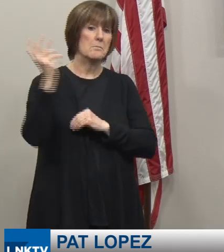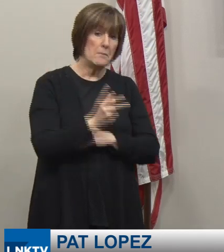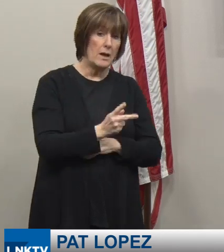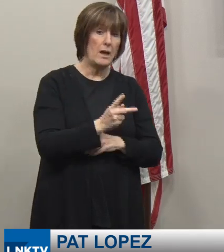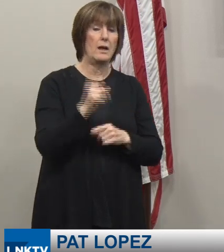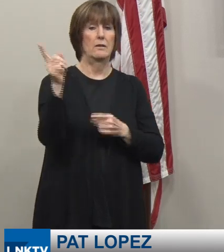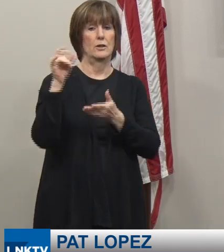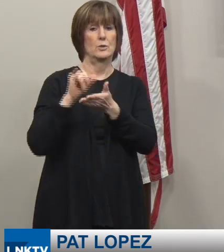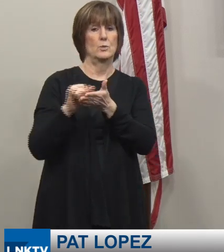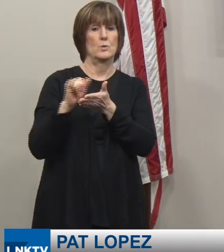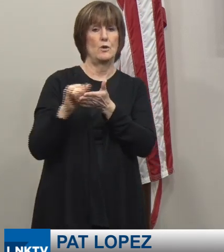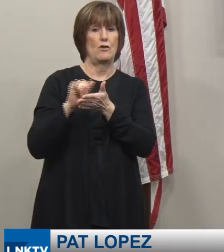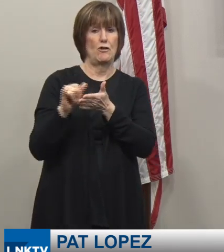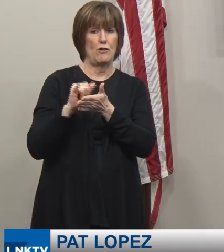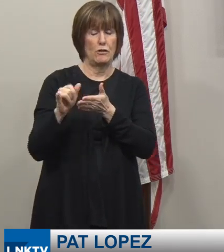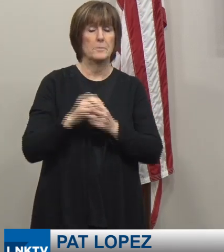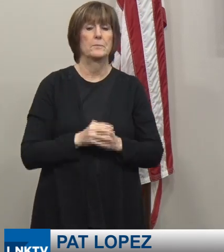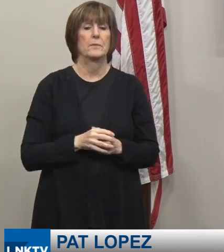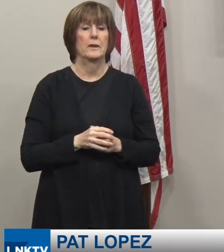City. He